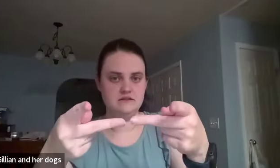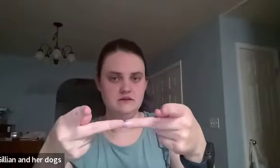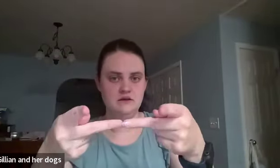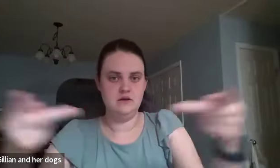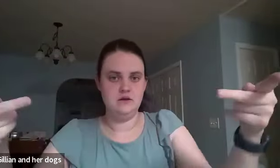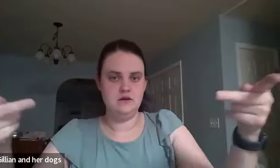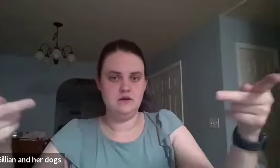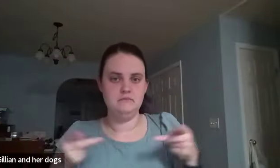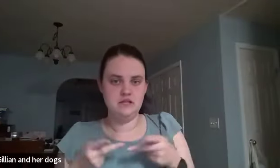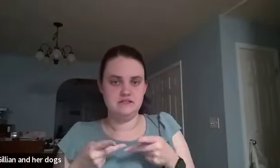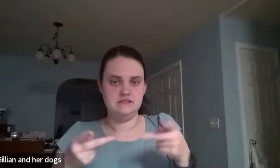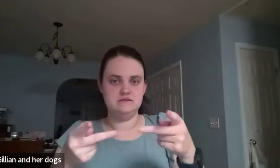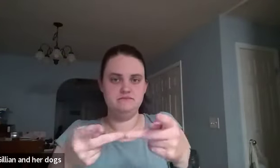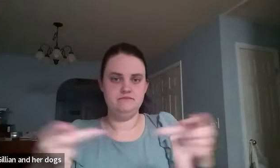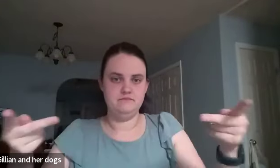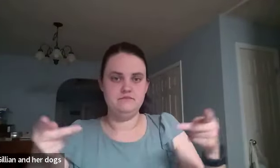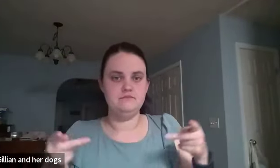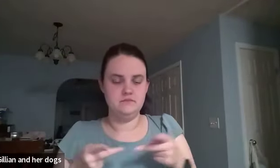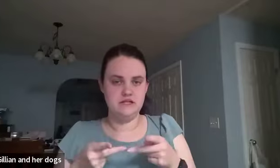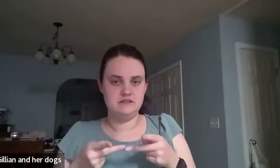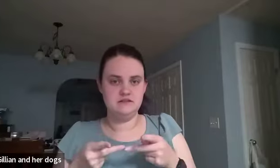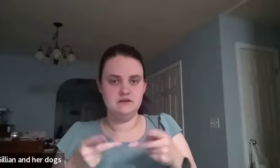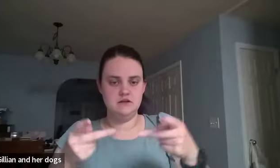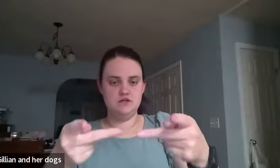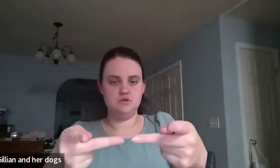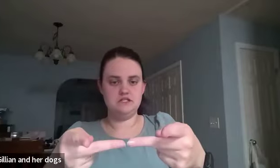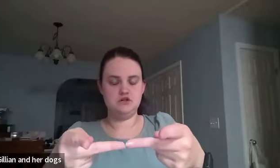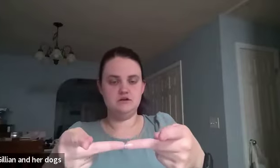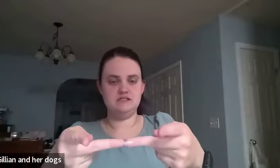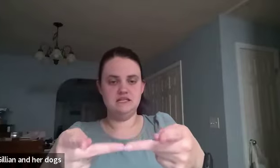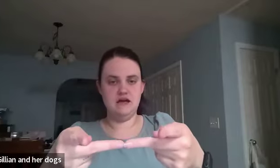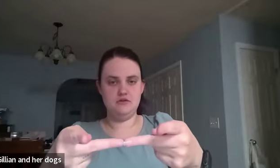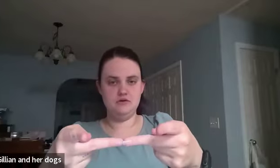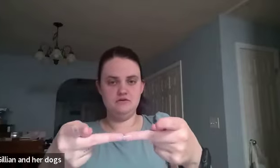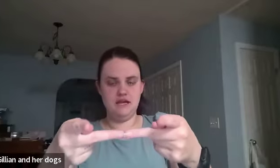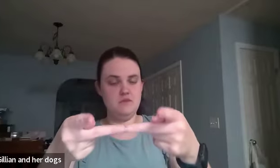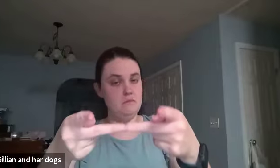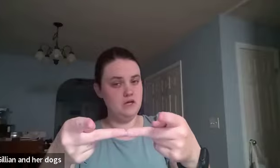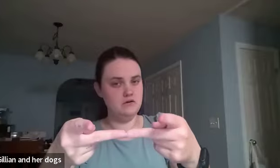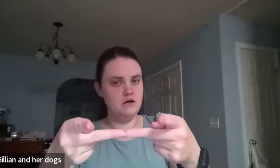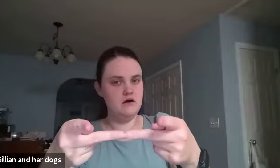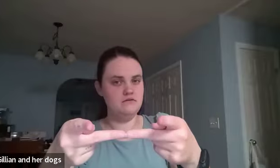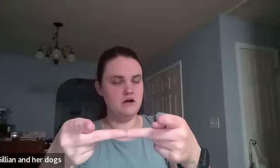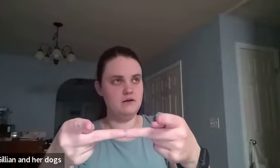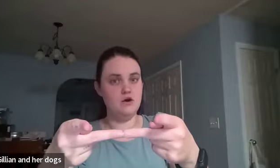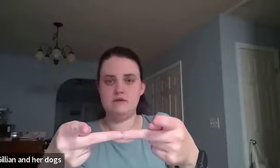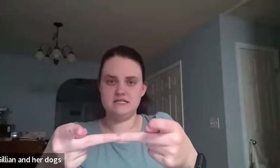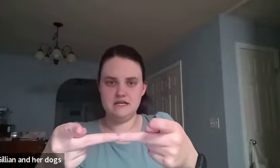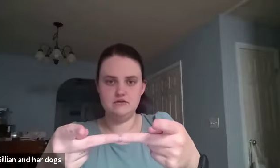K's. Place, place. So I start together, like I'm in the middle of a